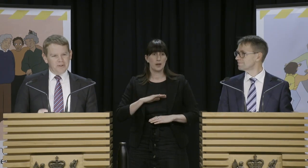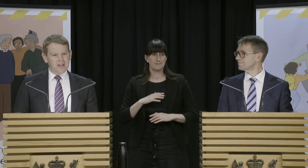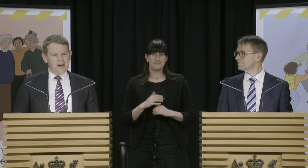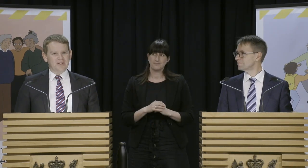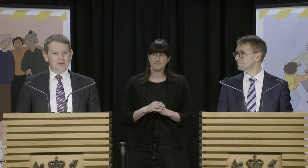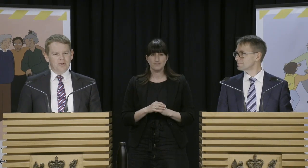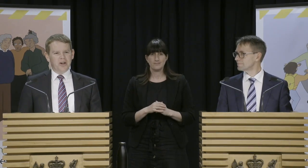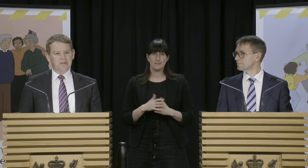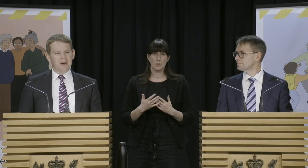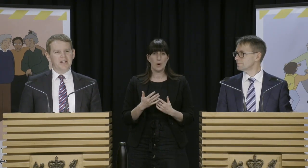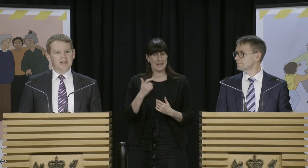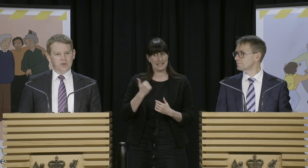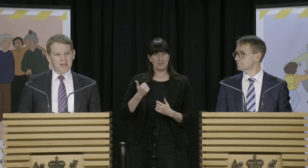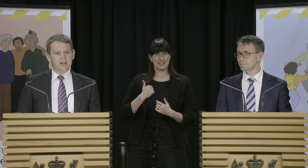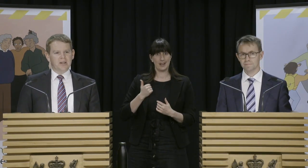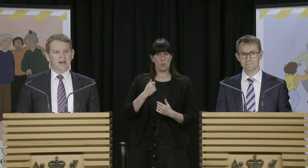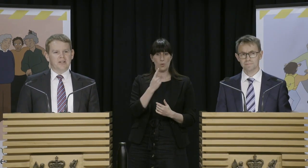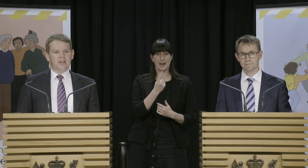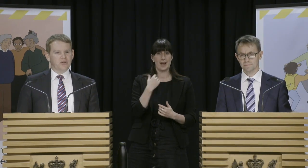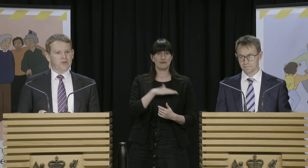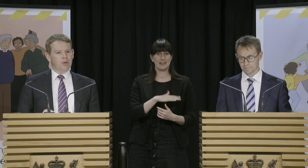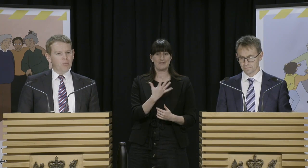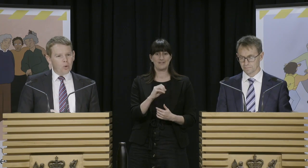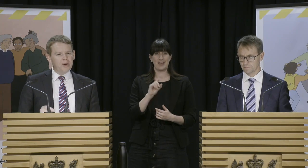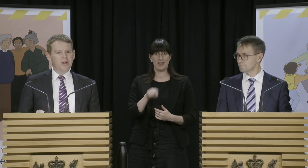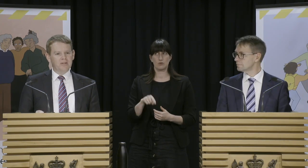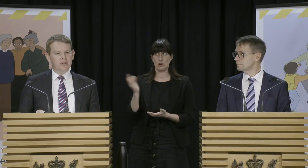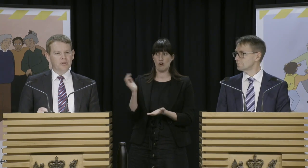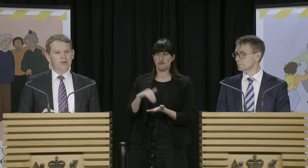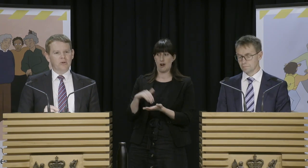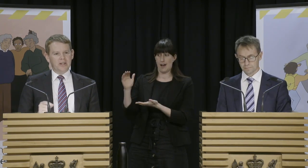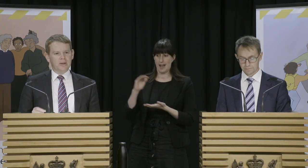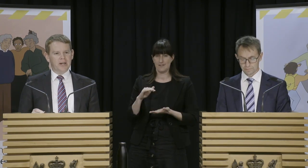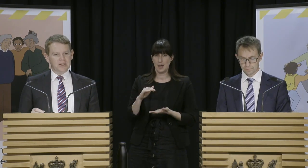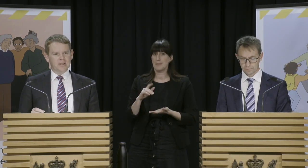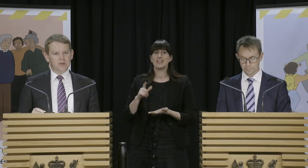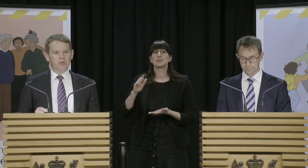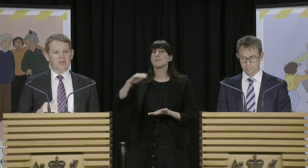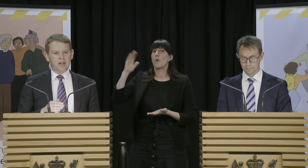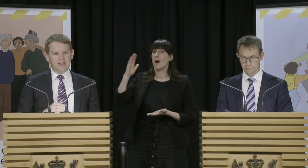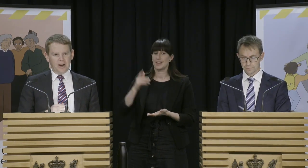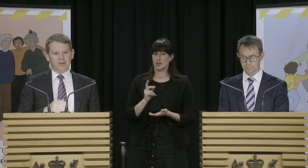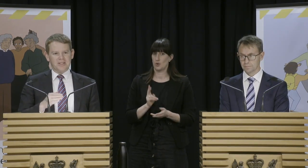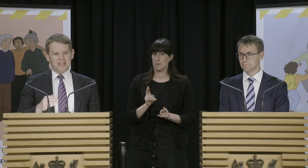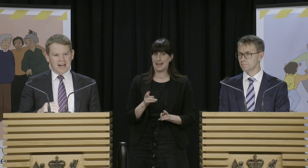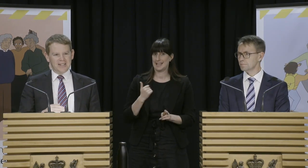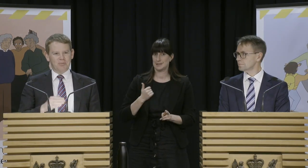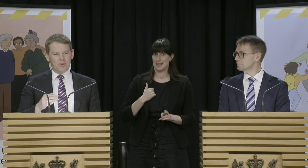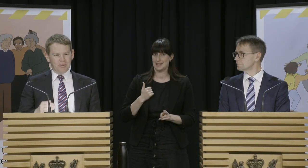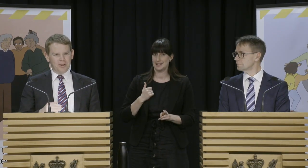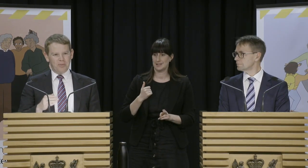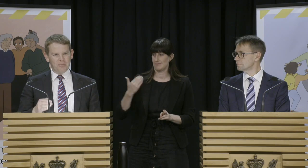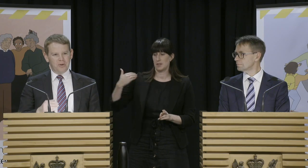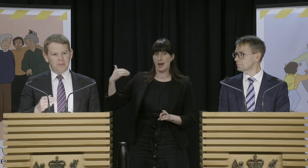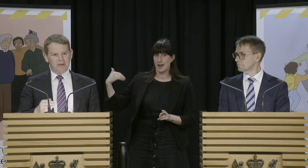take, 150,000 to arrive next week. So that's obviously more than we have been doing on a weekly basis at this point. So that helps to start us,